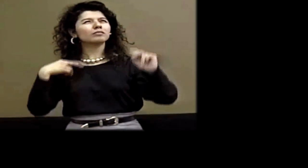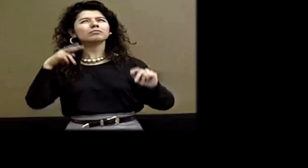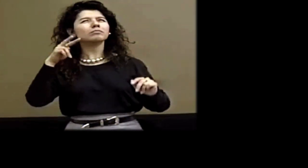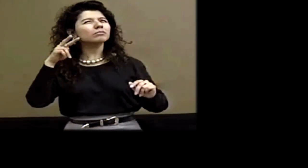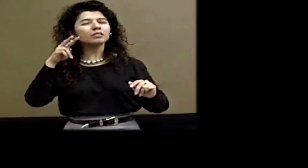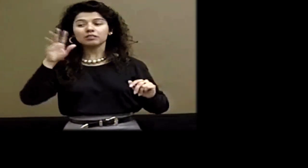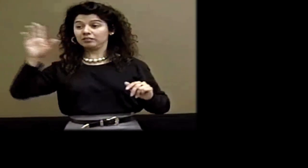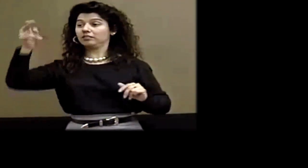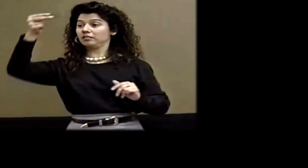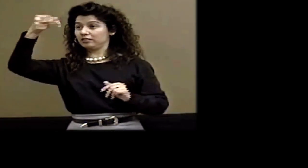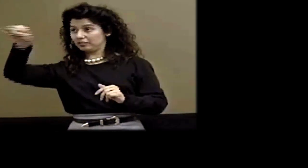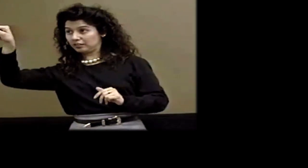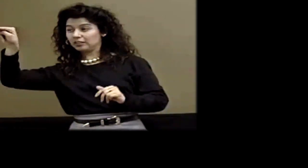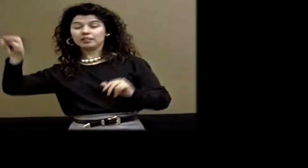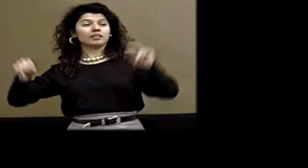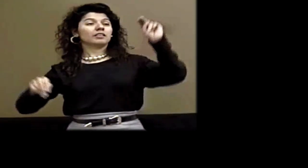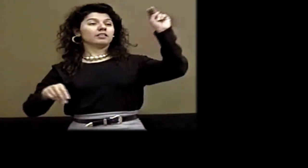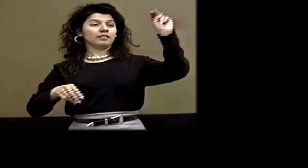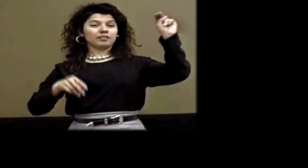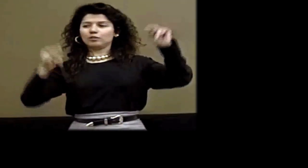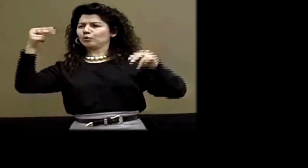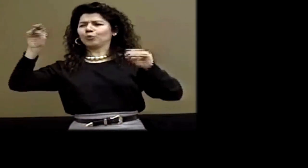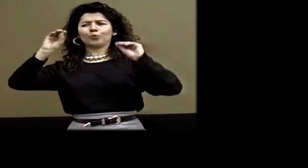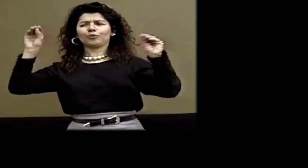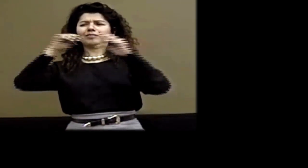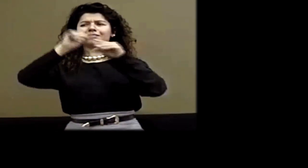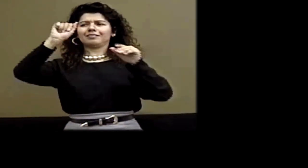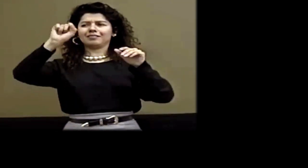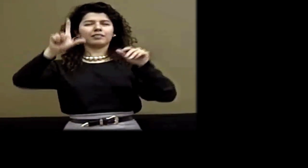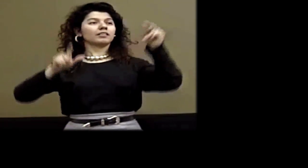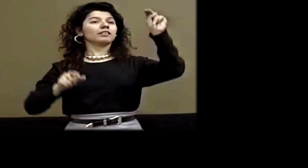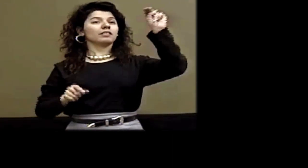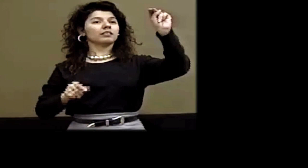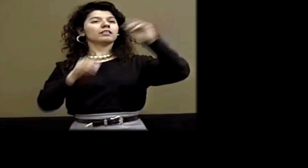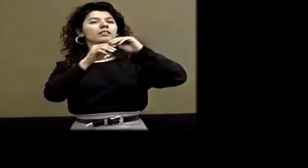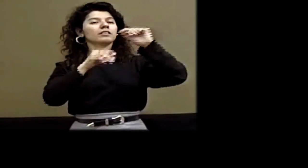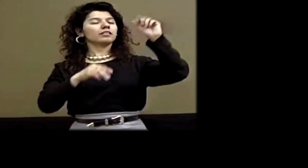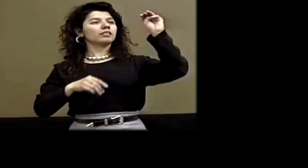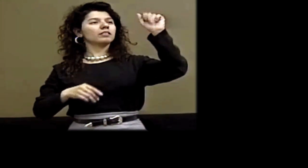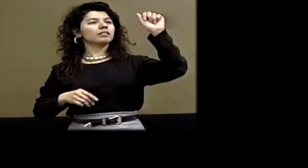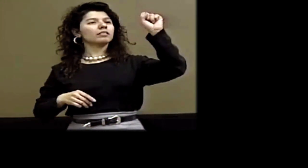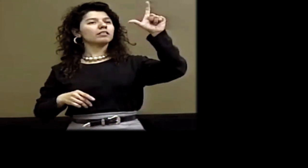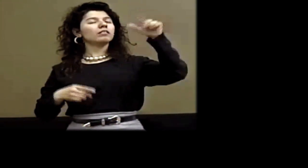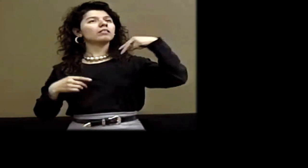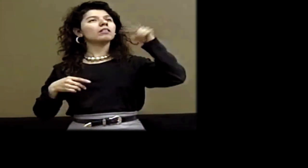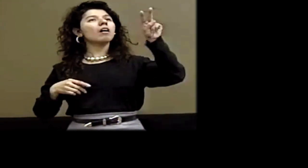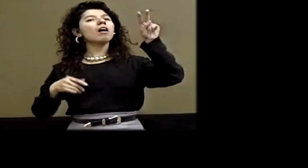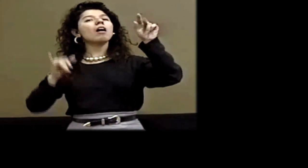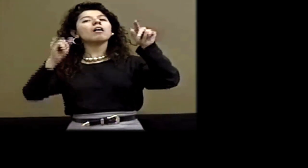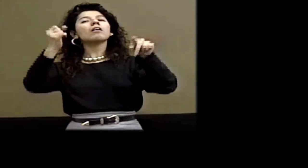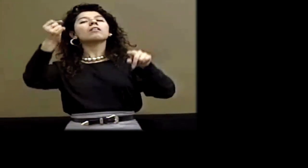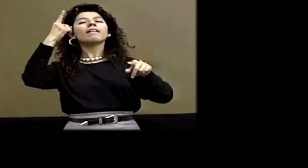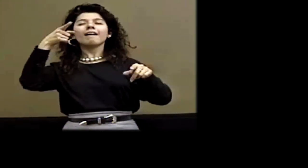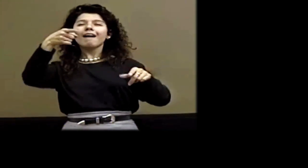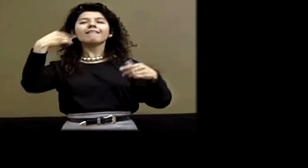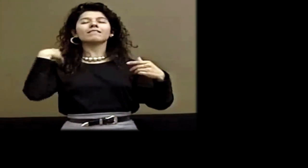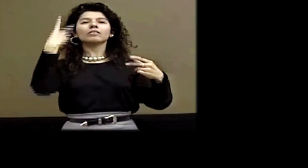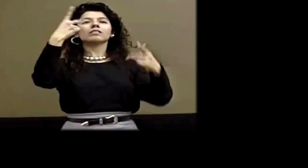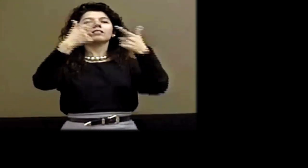N. My teacher told me that we don't use the accented N in American Sign Language. That was the first time I realized that I had